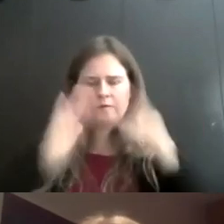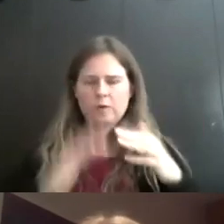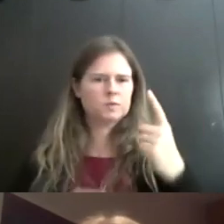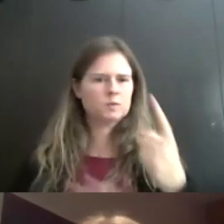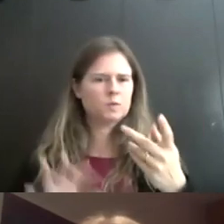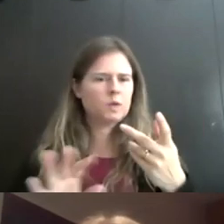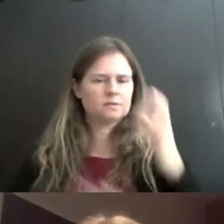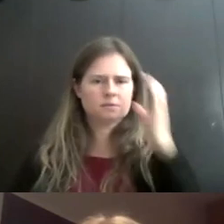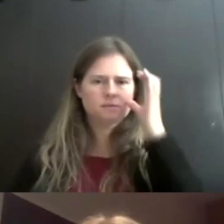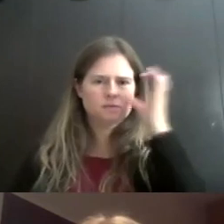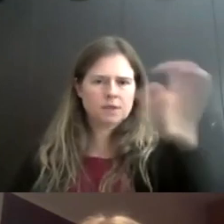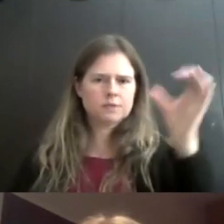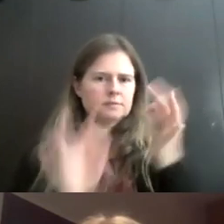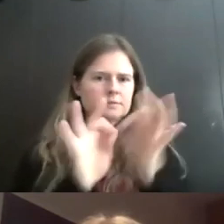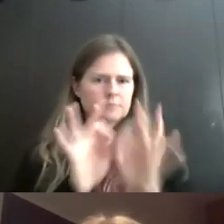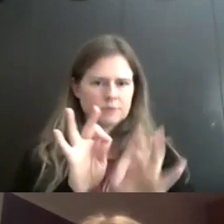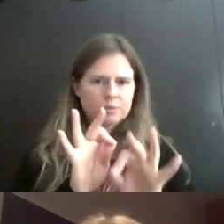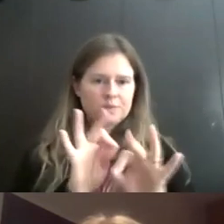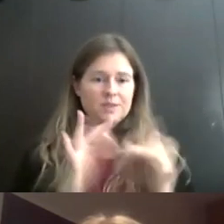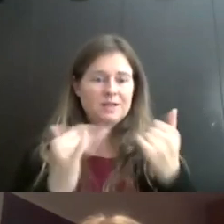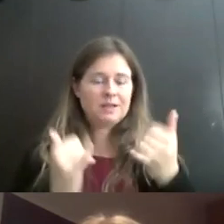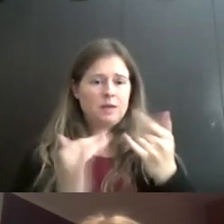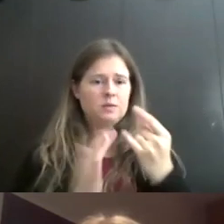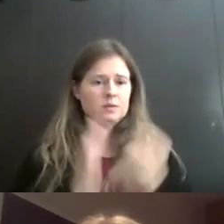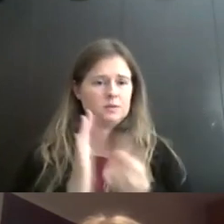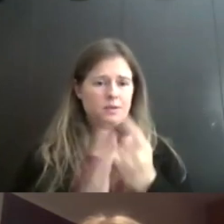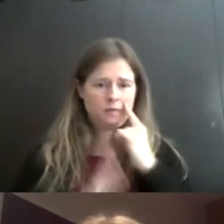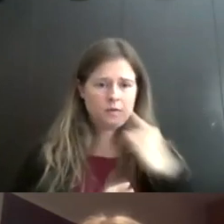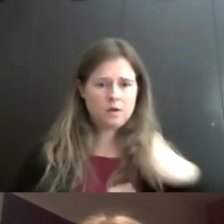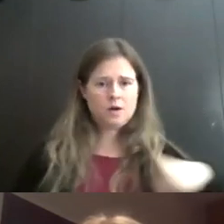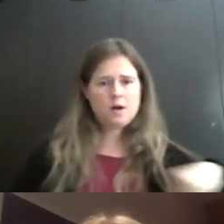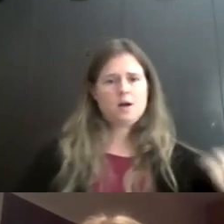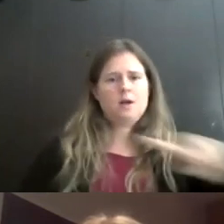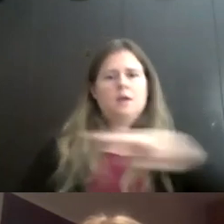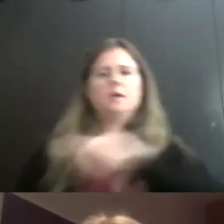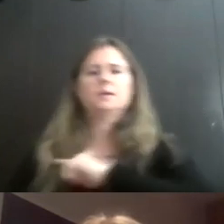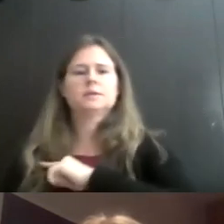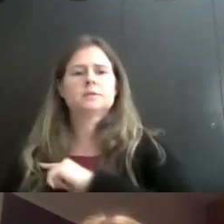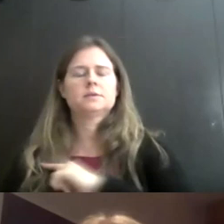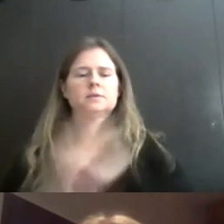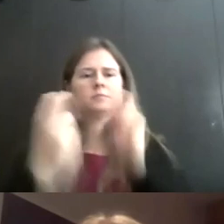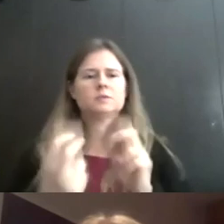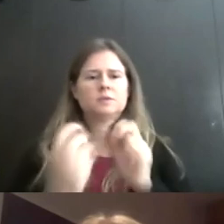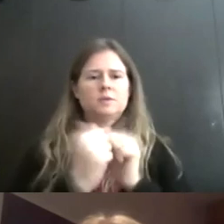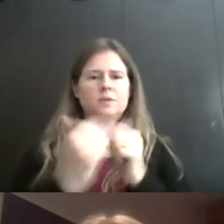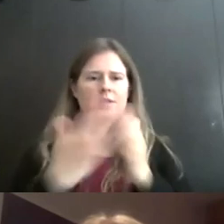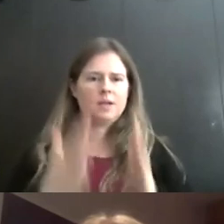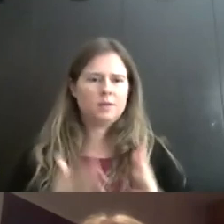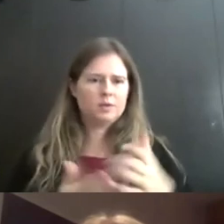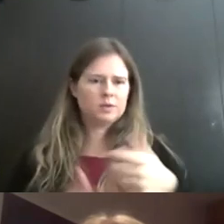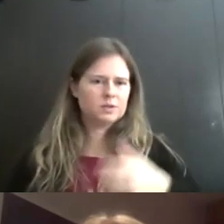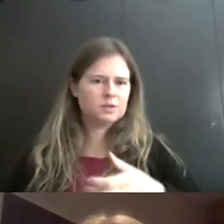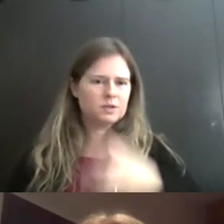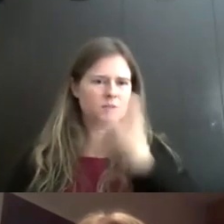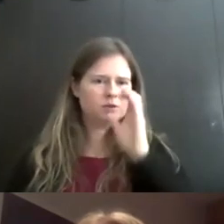concept. Now is the time for all of us to sit down with our neighbors and have a cup of tea. I hate